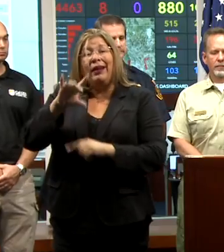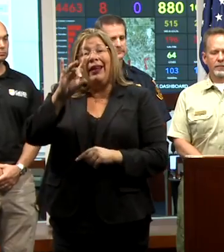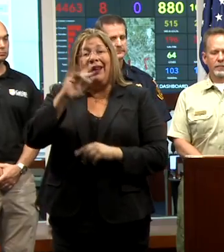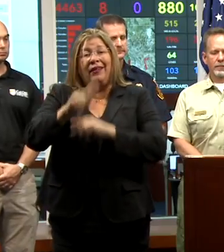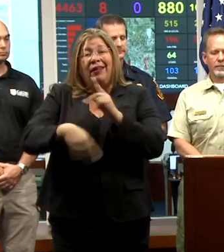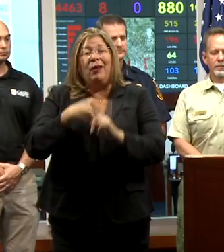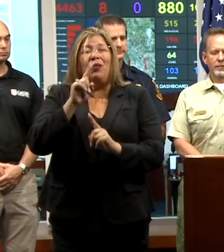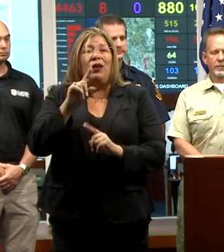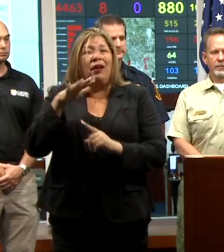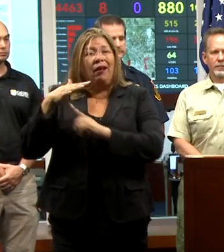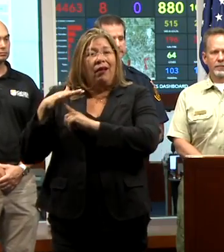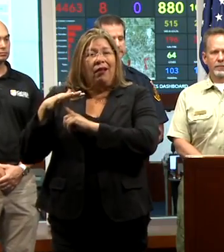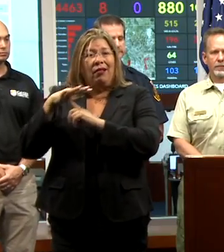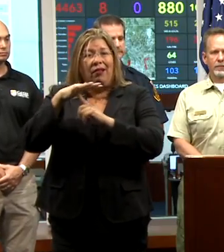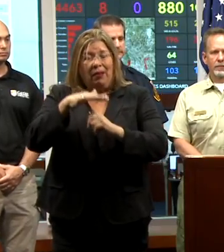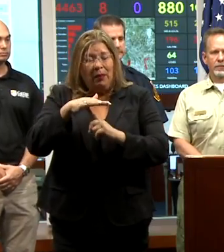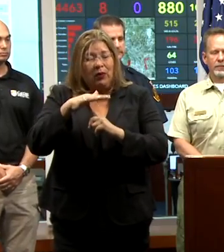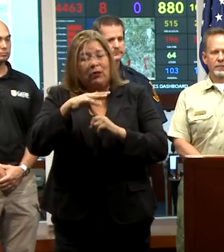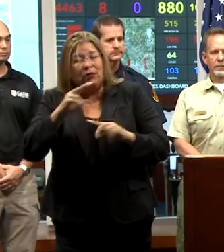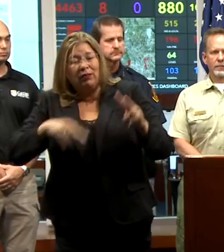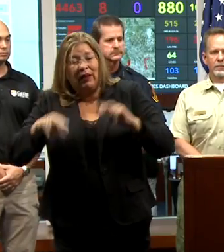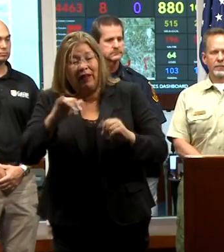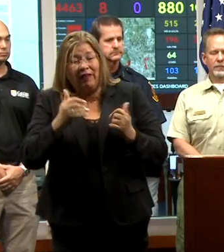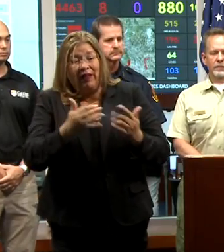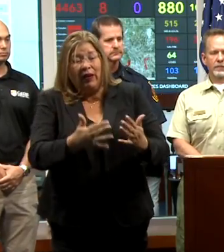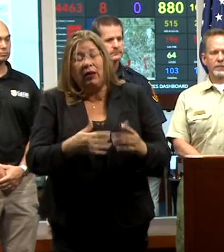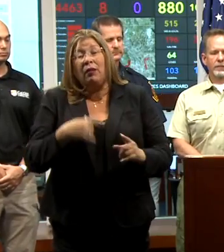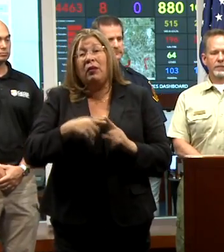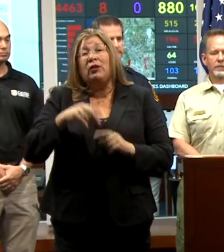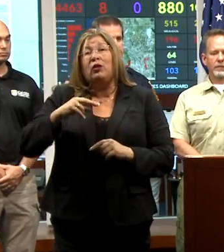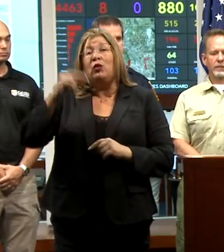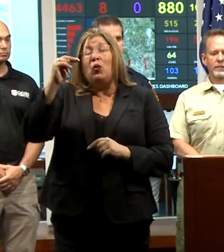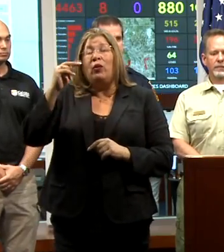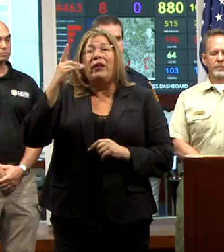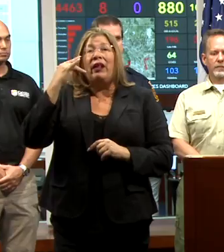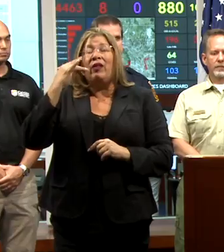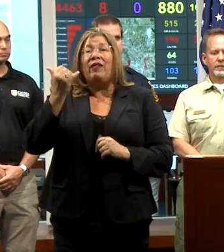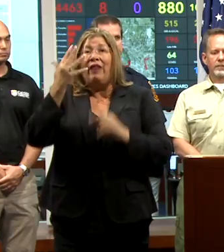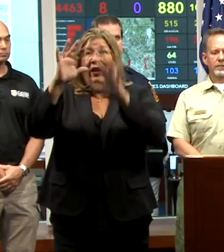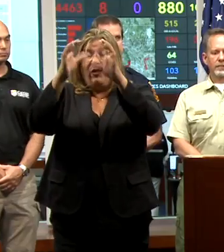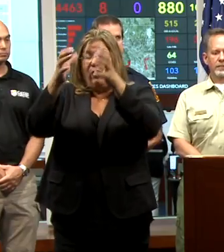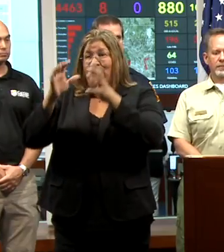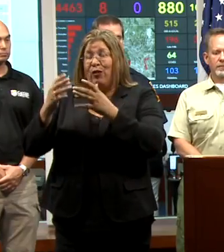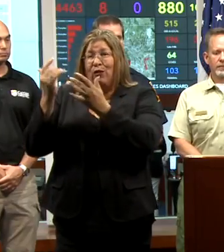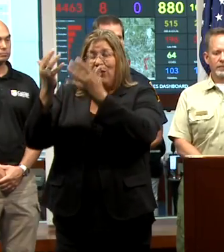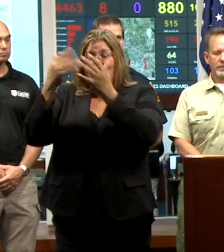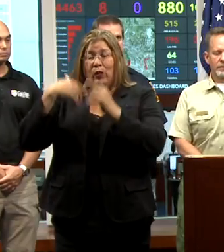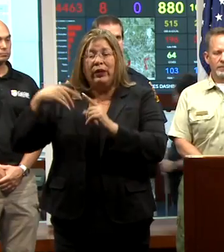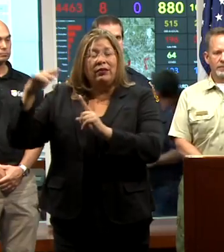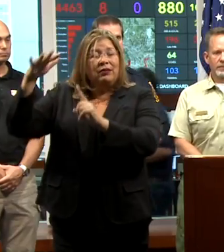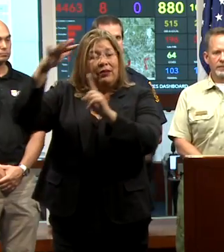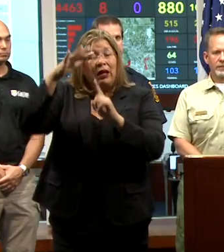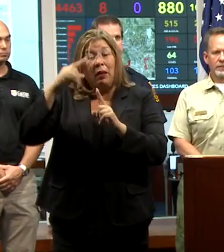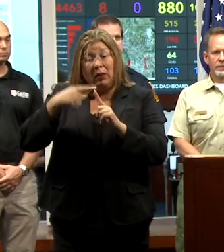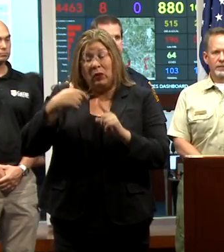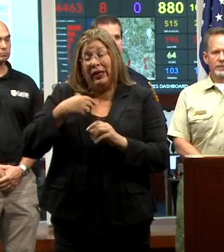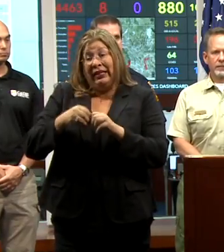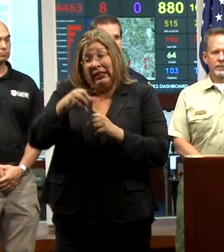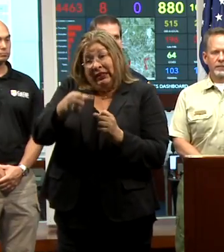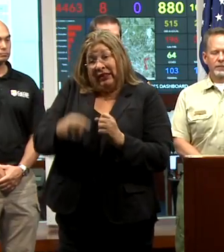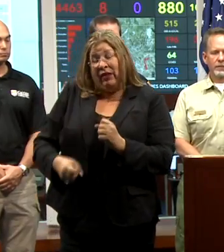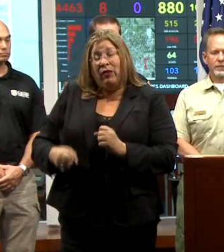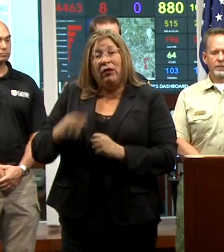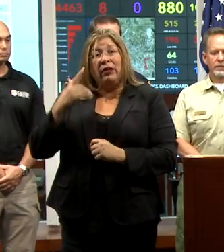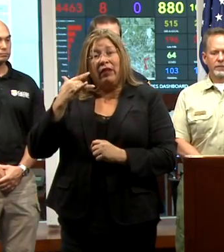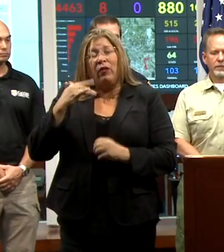1 helicopters flying on fires in the Northern California fire complexes. We are also well postured in Southern California with 5